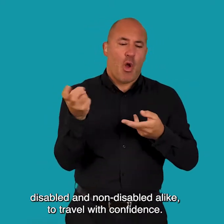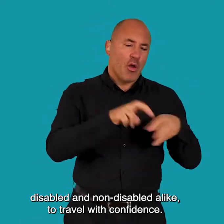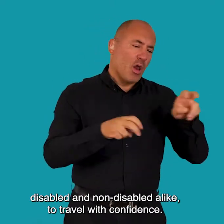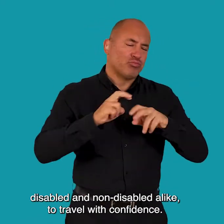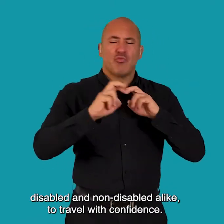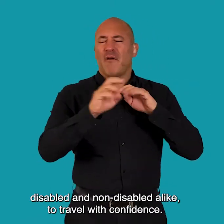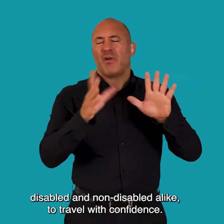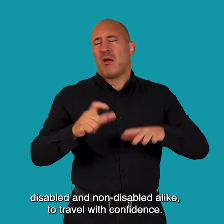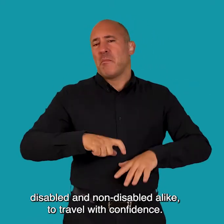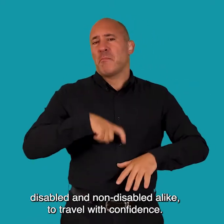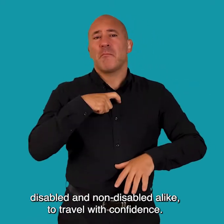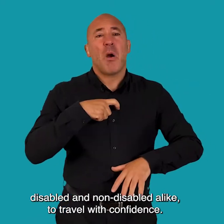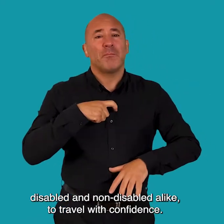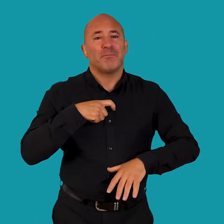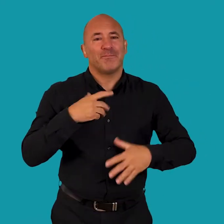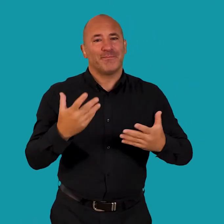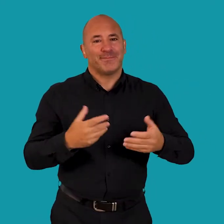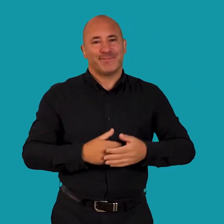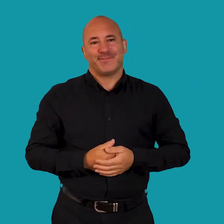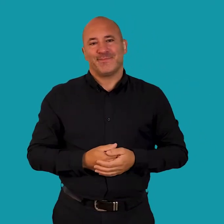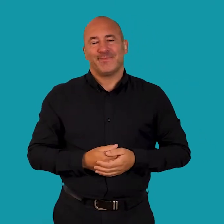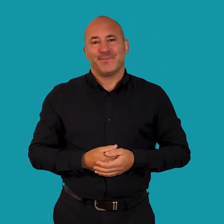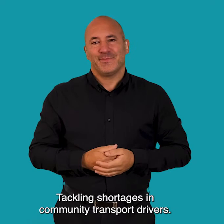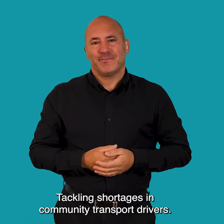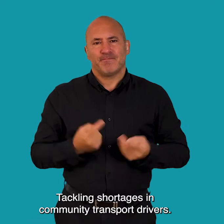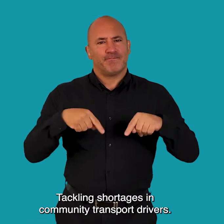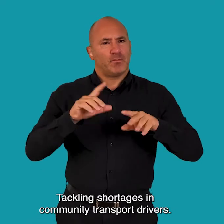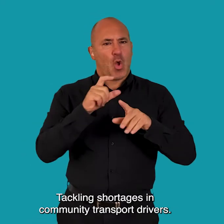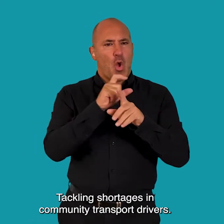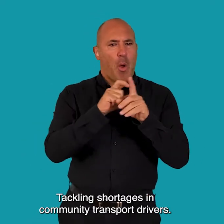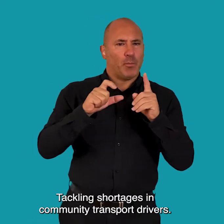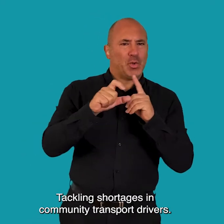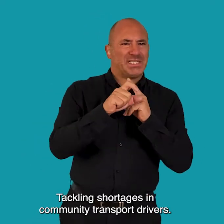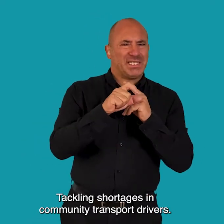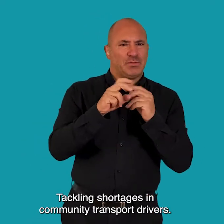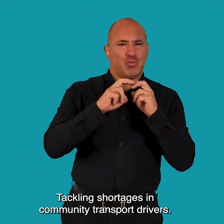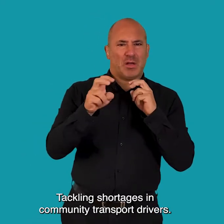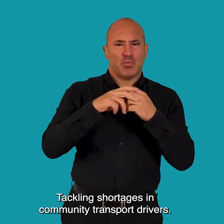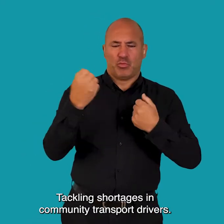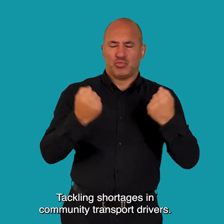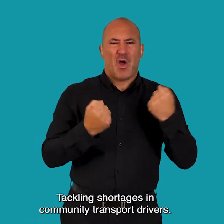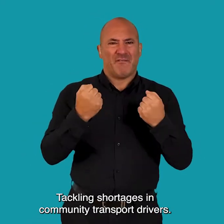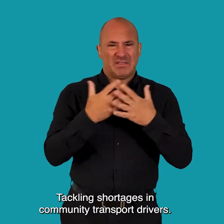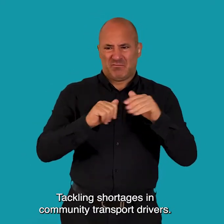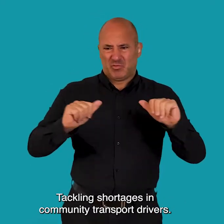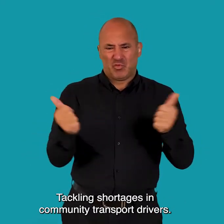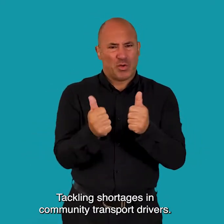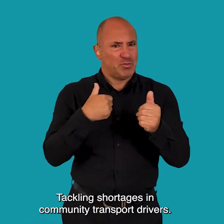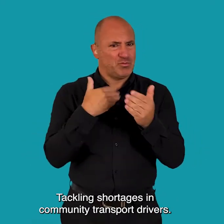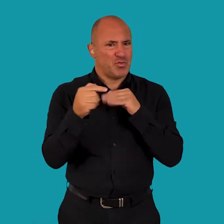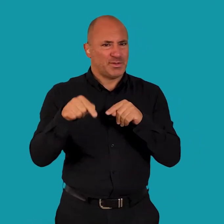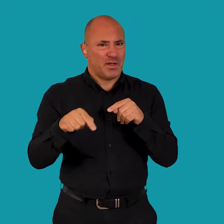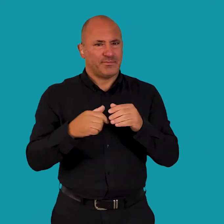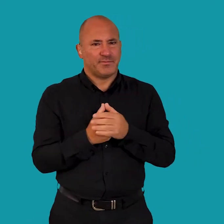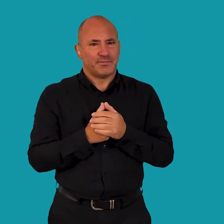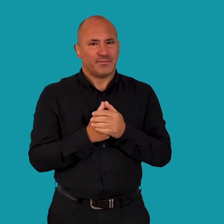travel with confidence. Tackling shortages in community transport drivers.